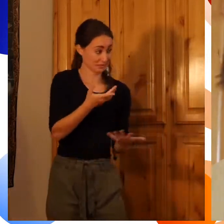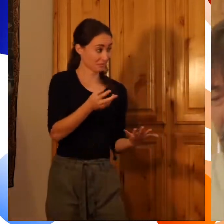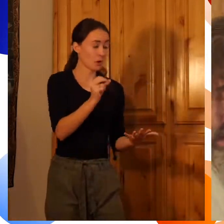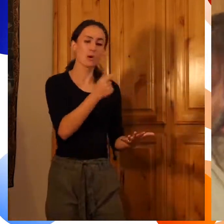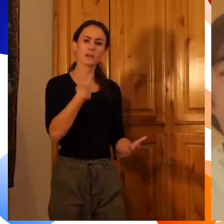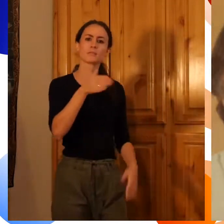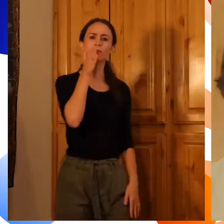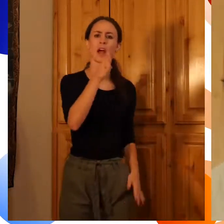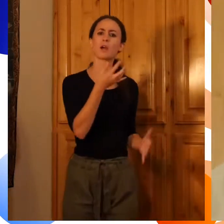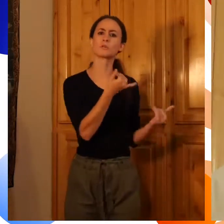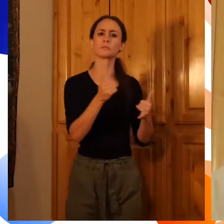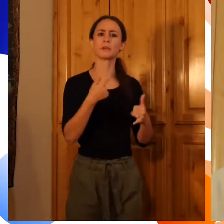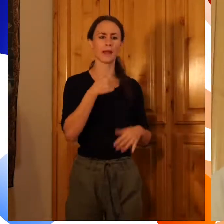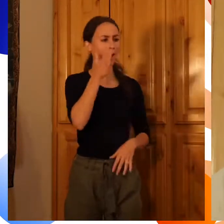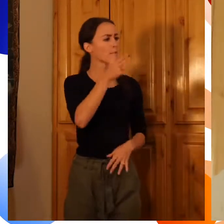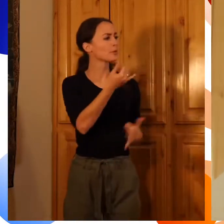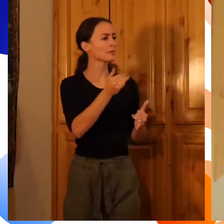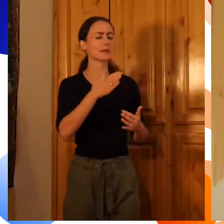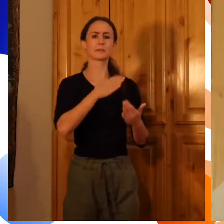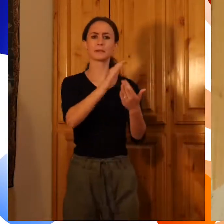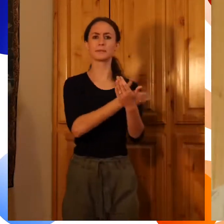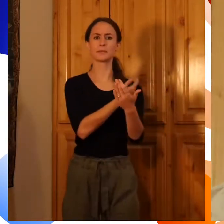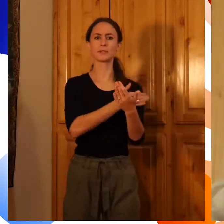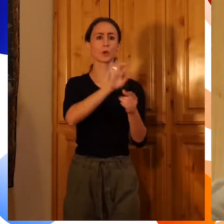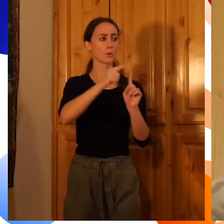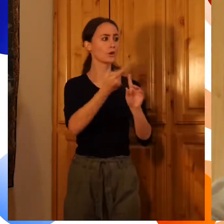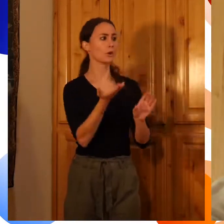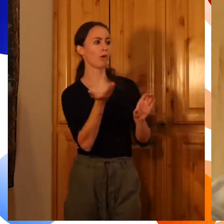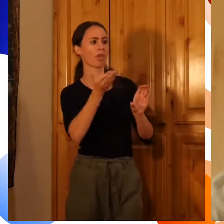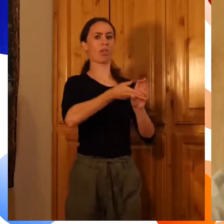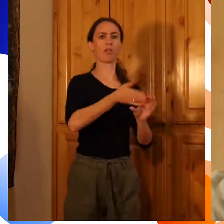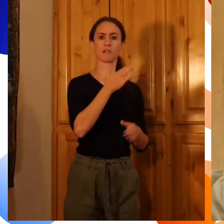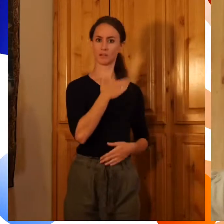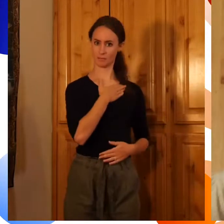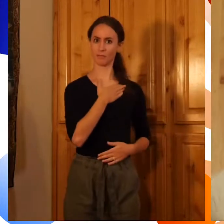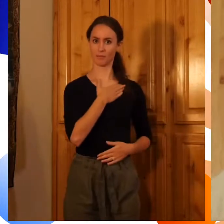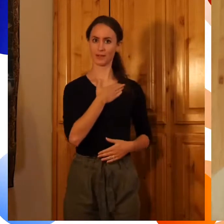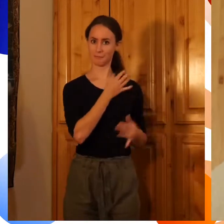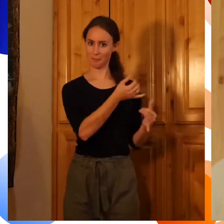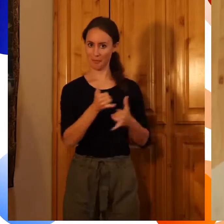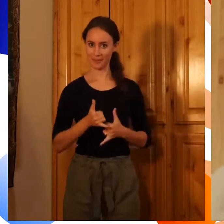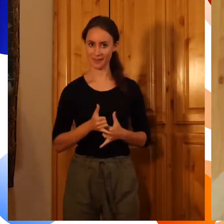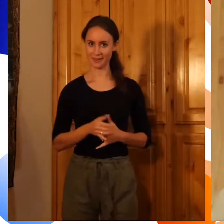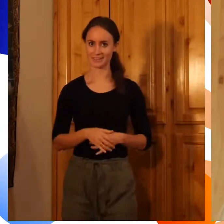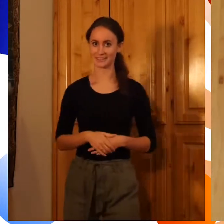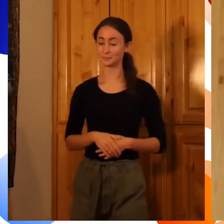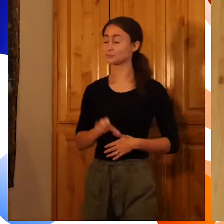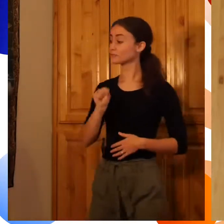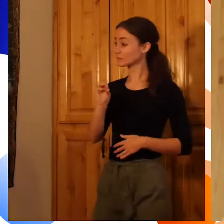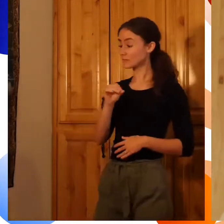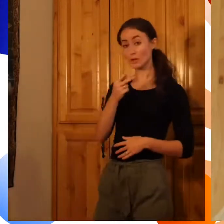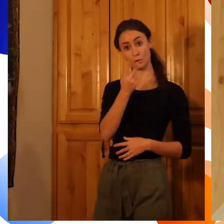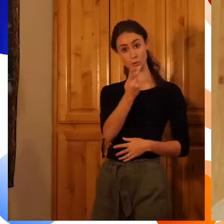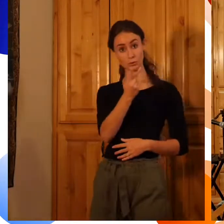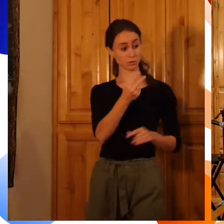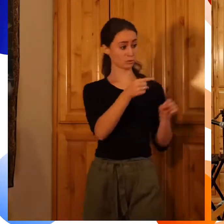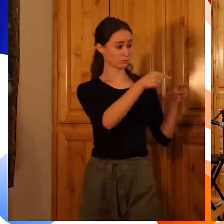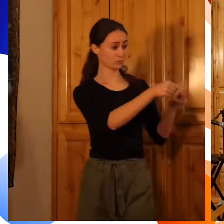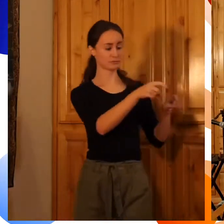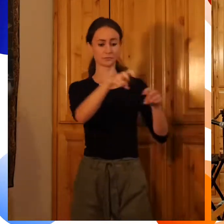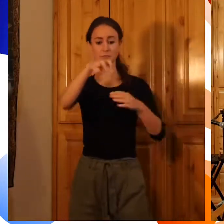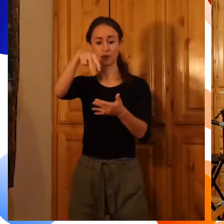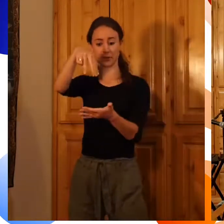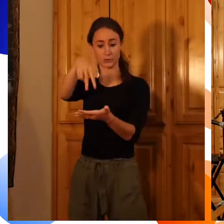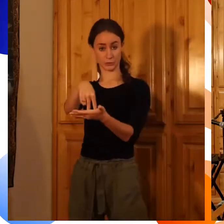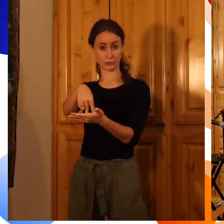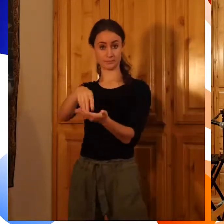tune." And so Donald played a tune called The Fairy Reel, and the goblins stood out by the campfire, ready to dance, and from behind their backs they